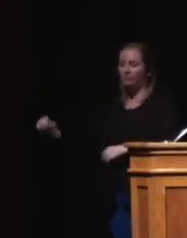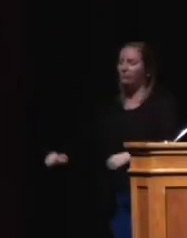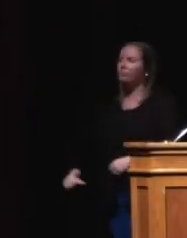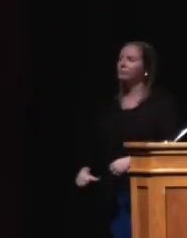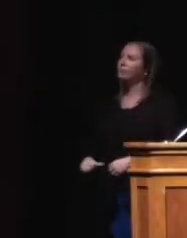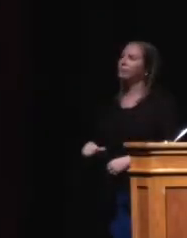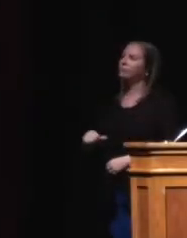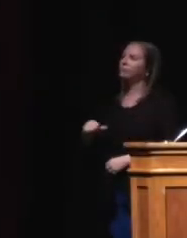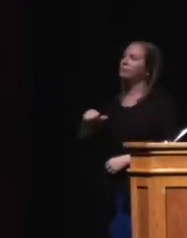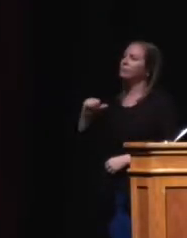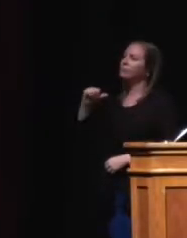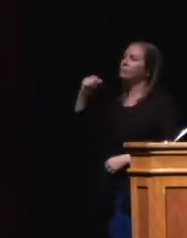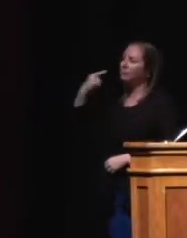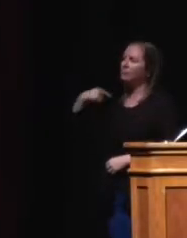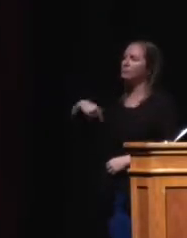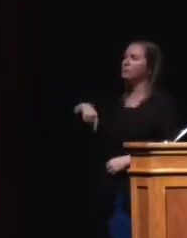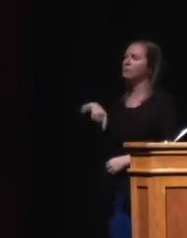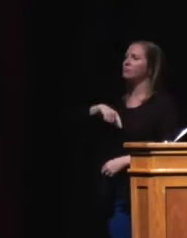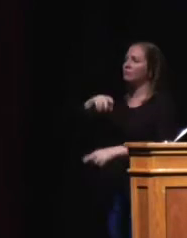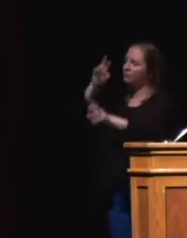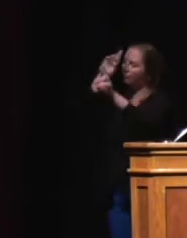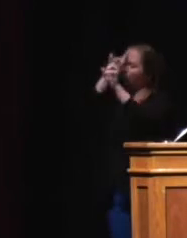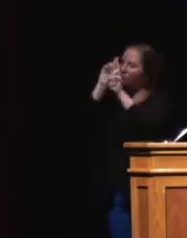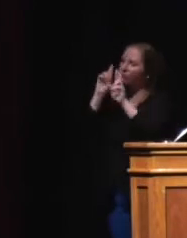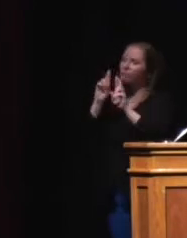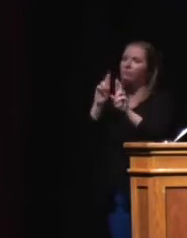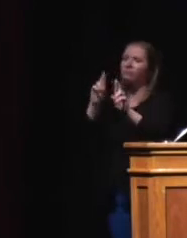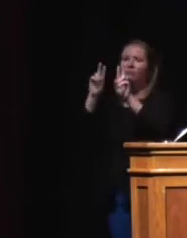What so proudly we